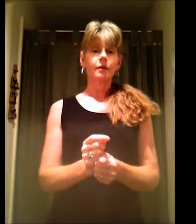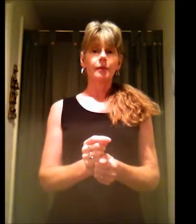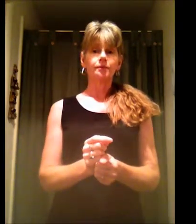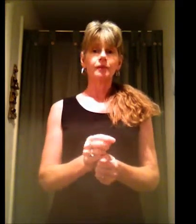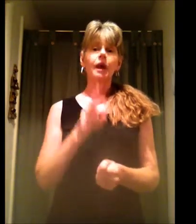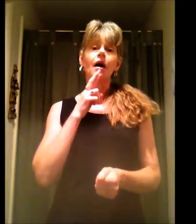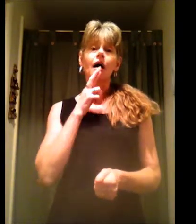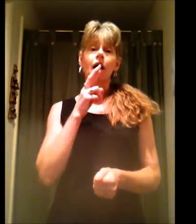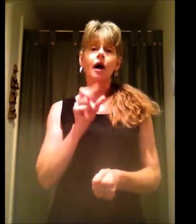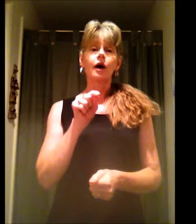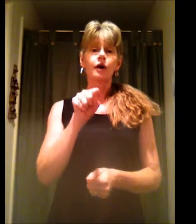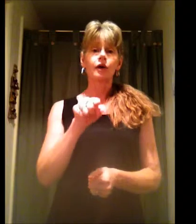one.